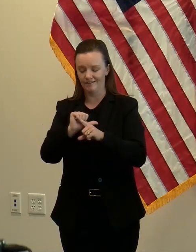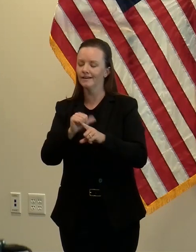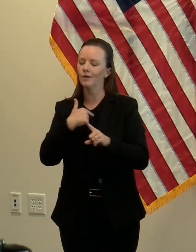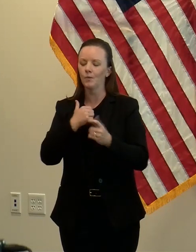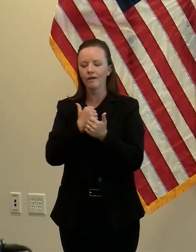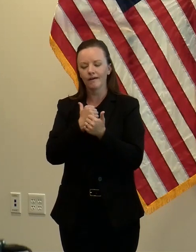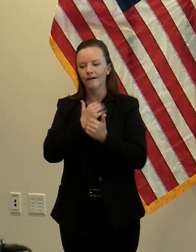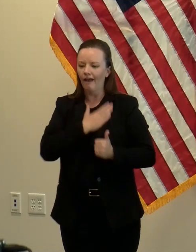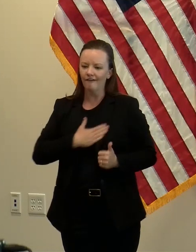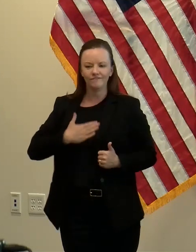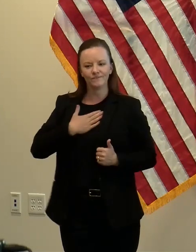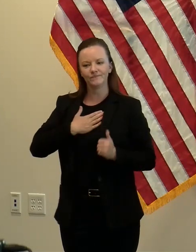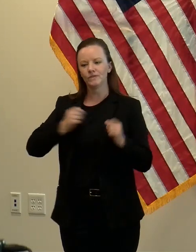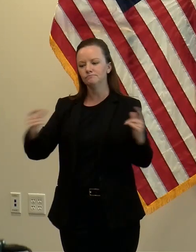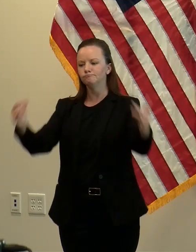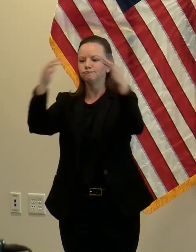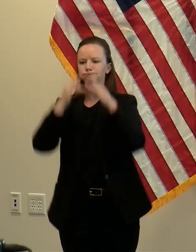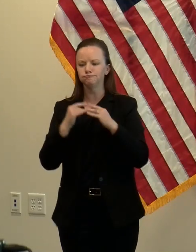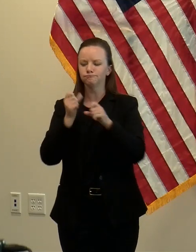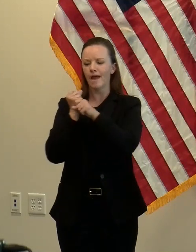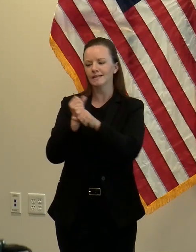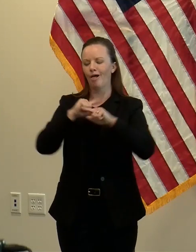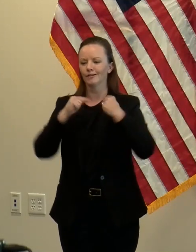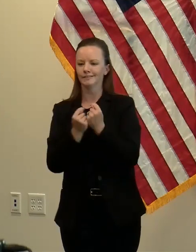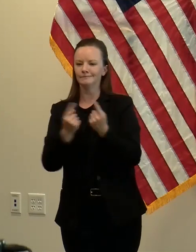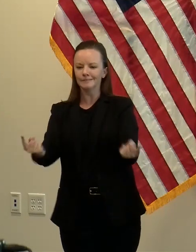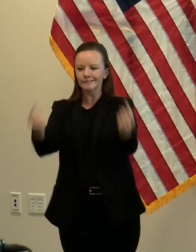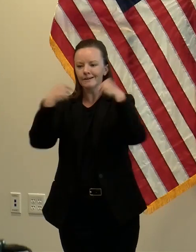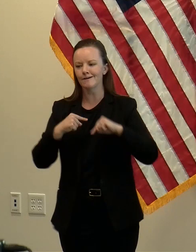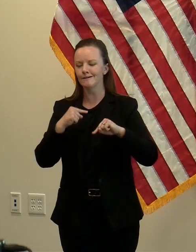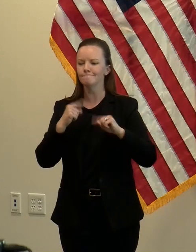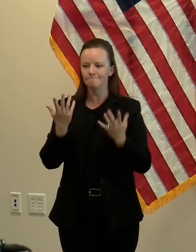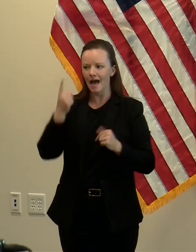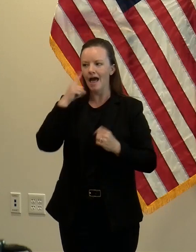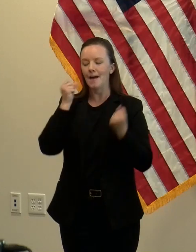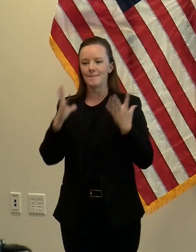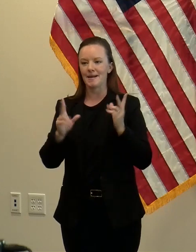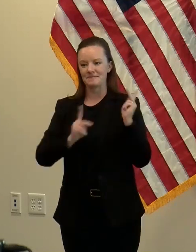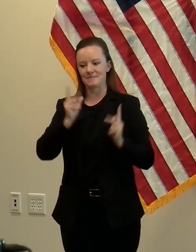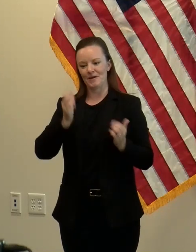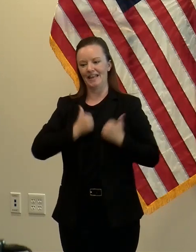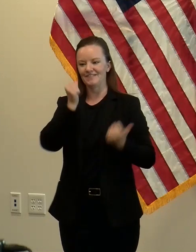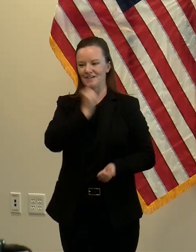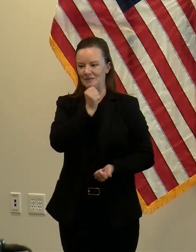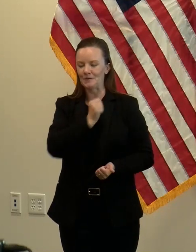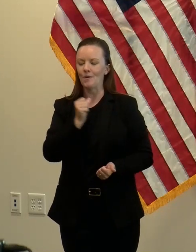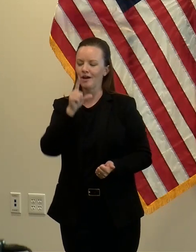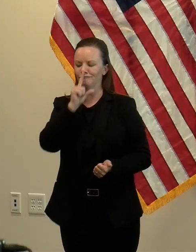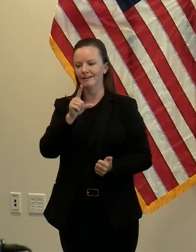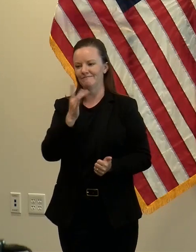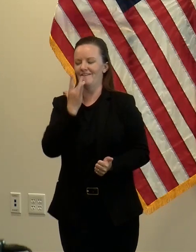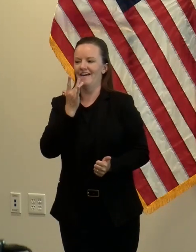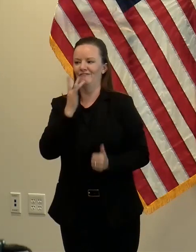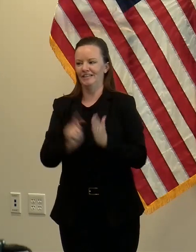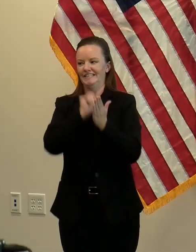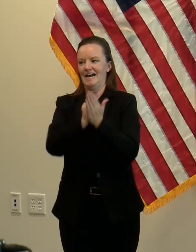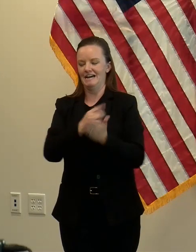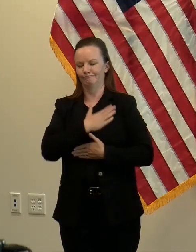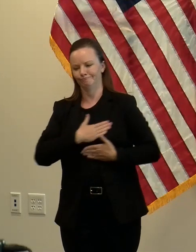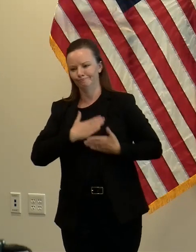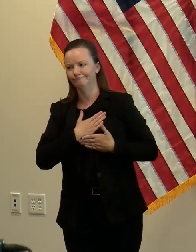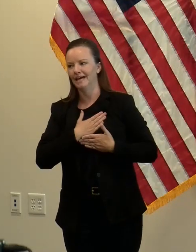love having all of those clubs here. It's, I think, many Arizonans' favorite time of the year. This year,